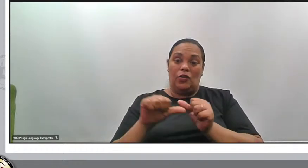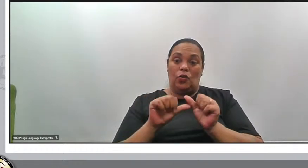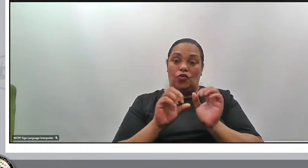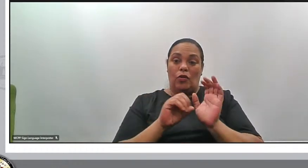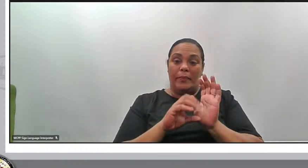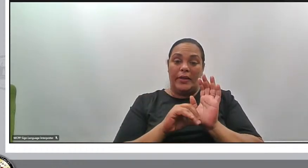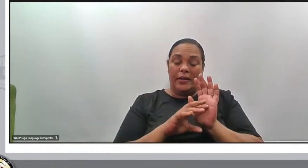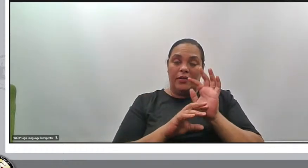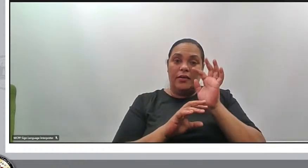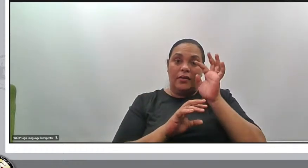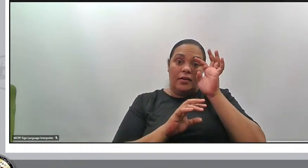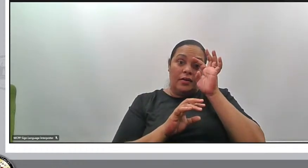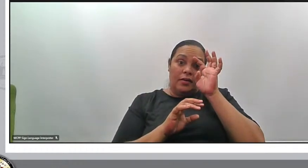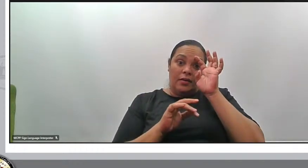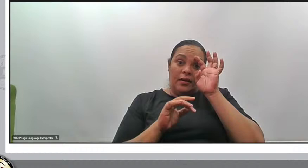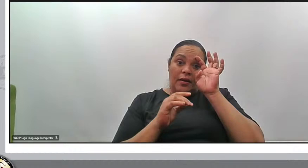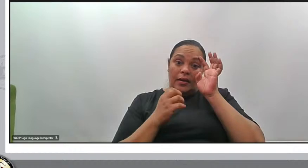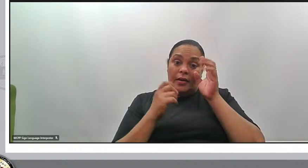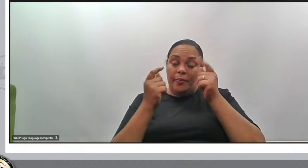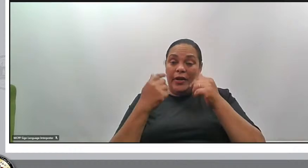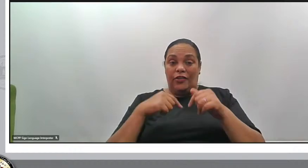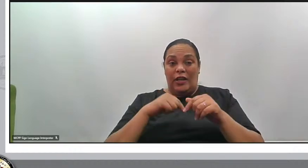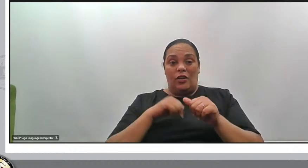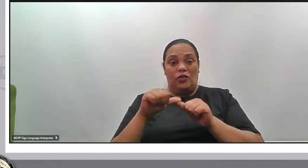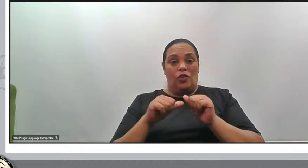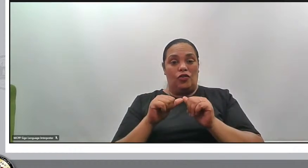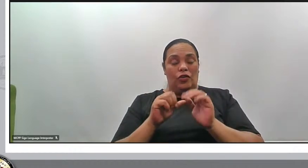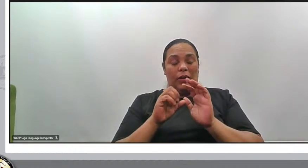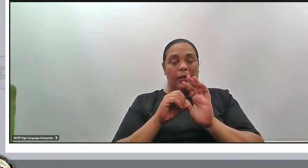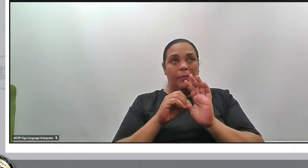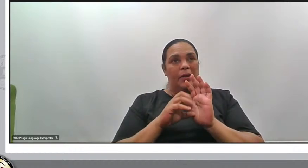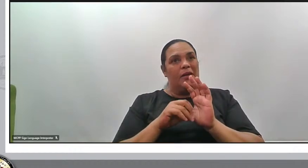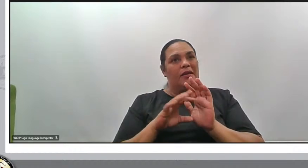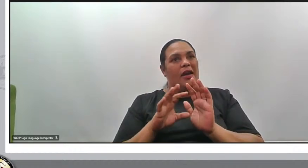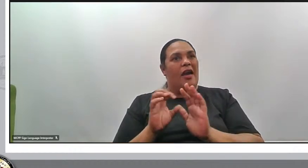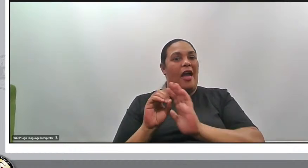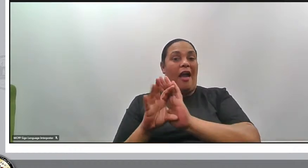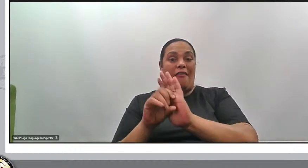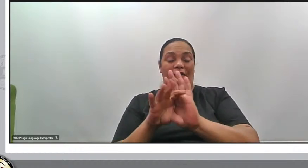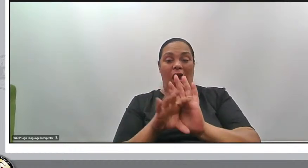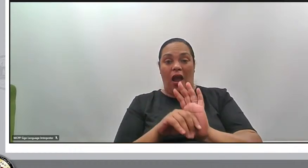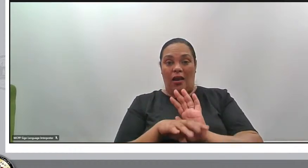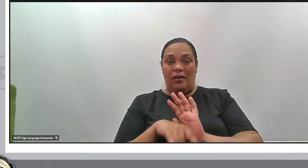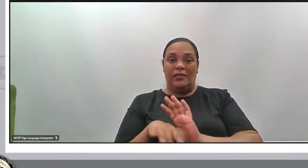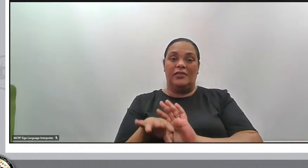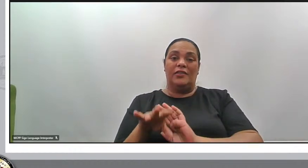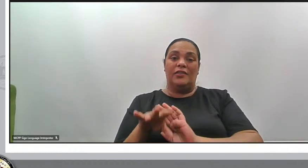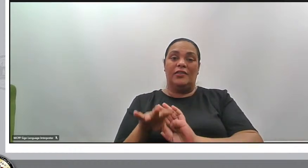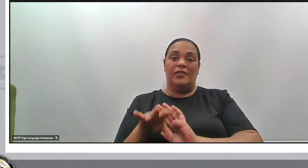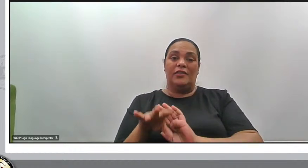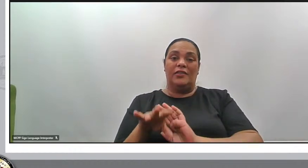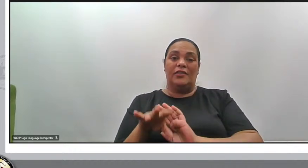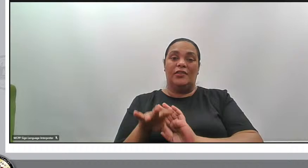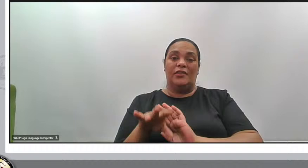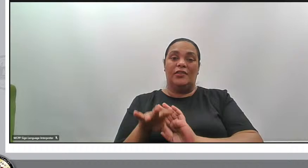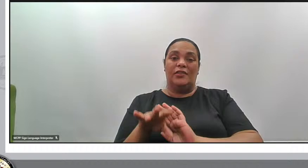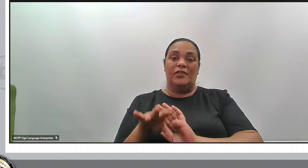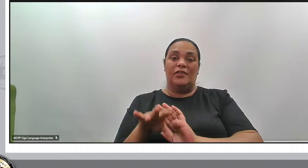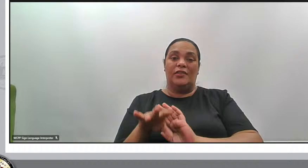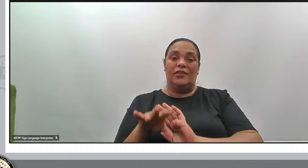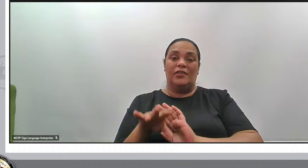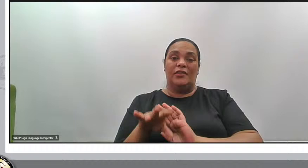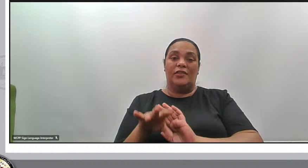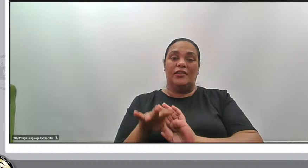our budget for social media advertising for 2022-23 is 120,000 Rand for the